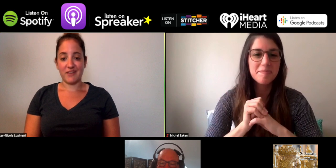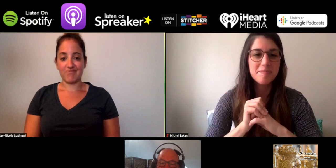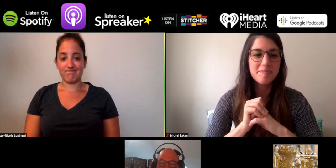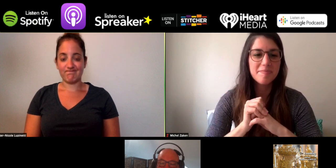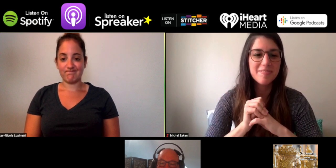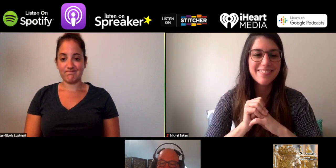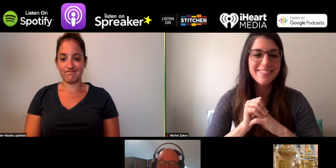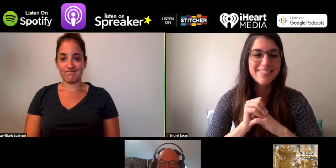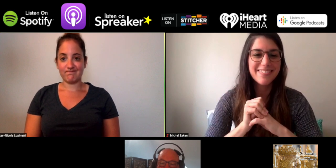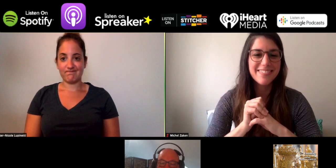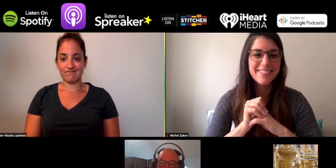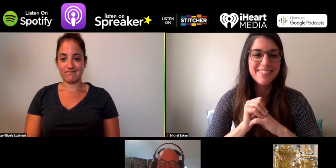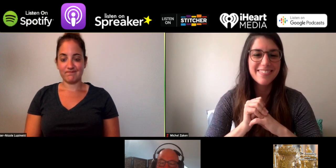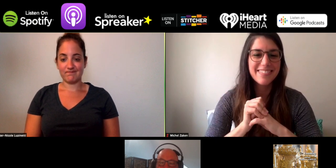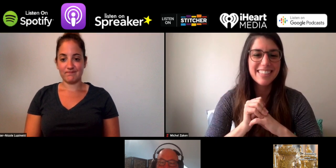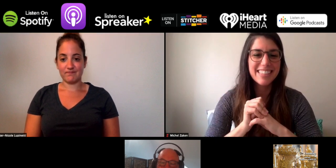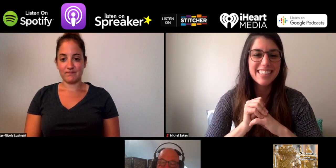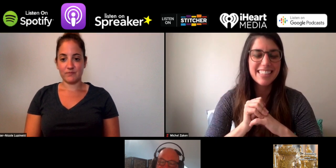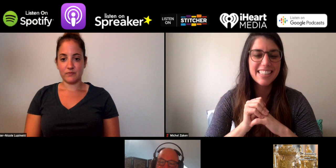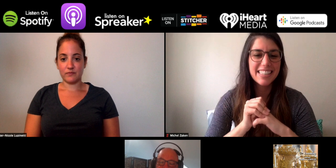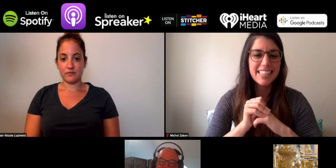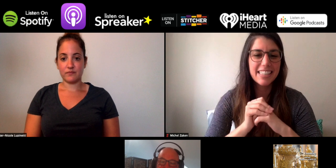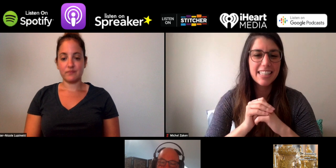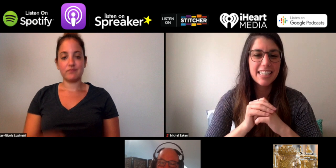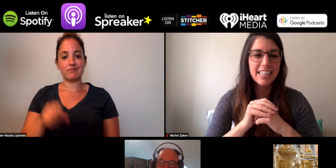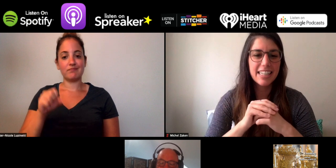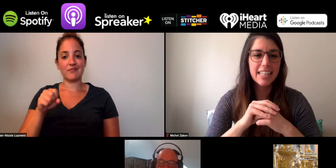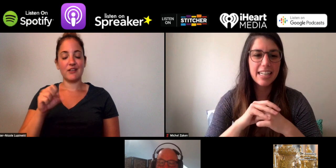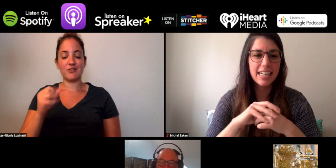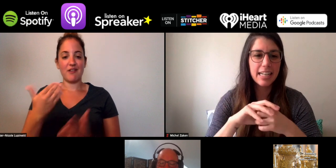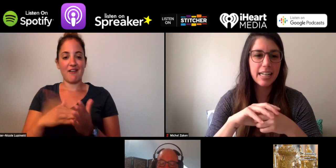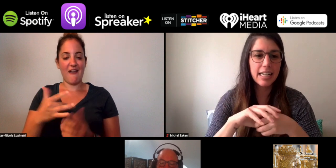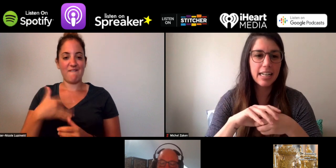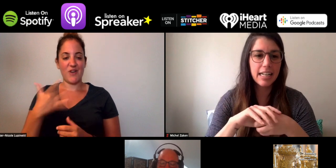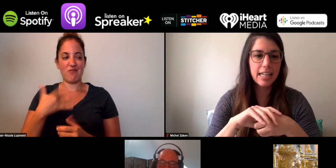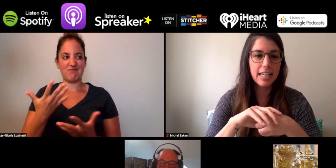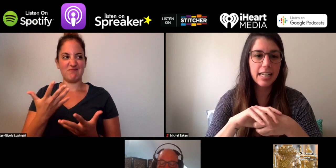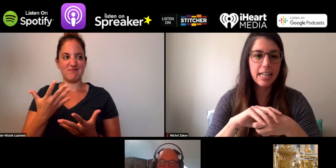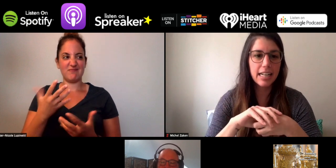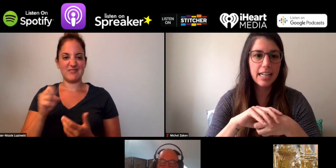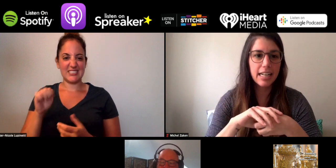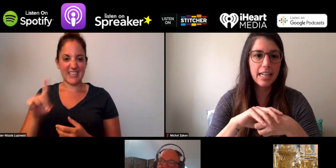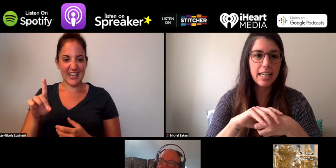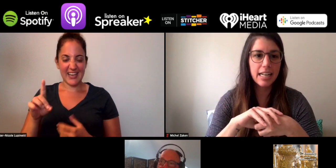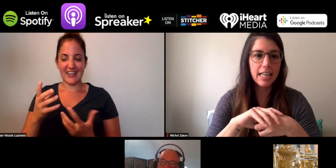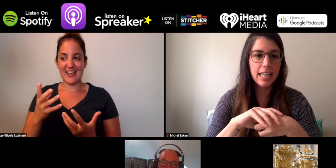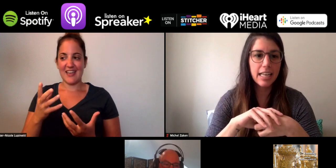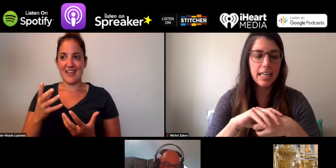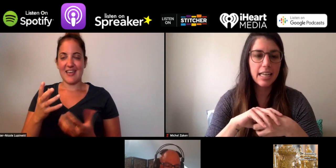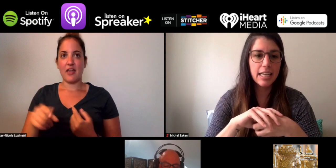but yeah. So I had this sense of sadness and And then